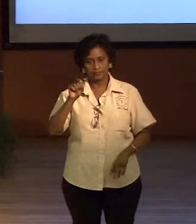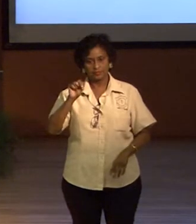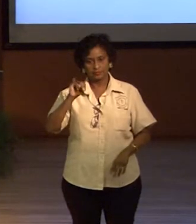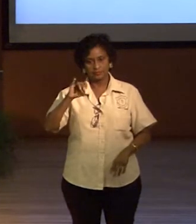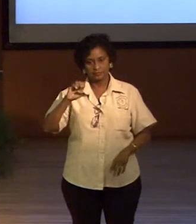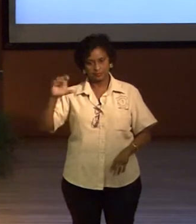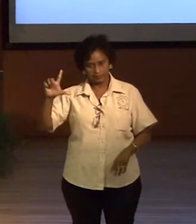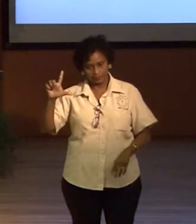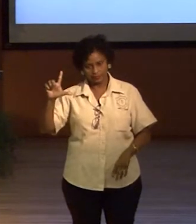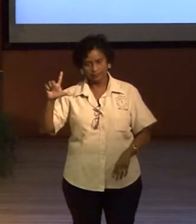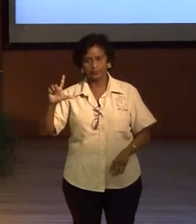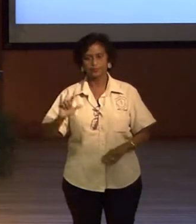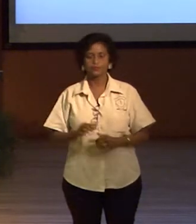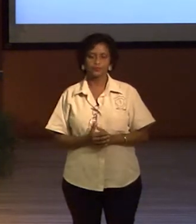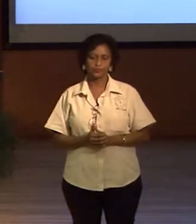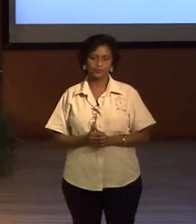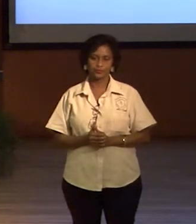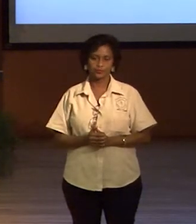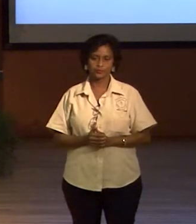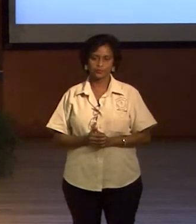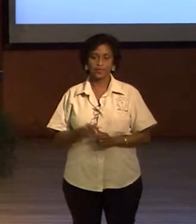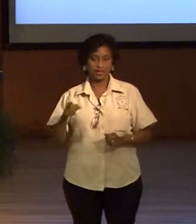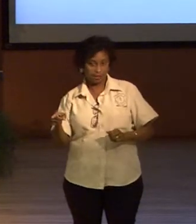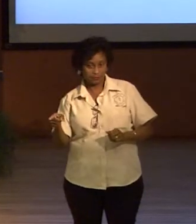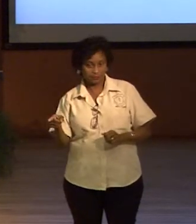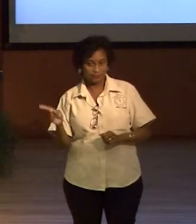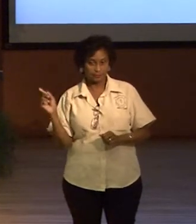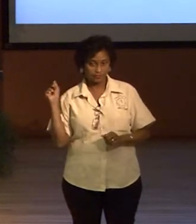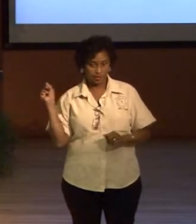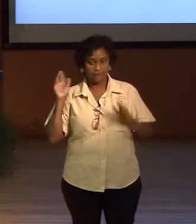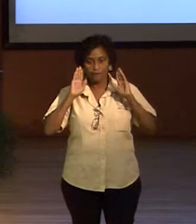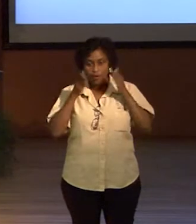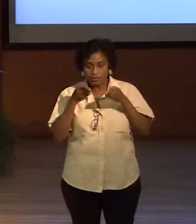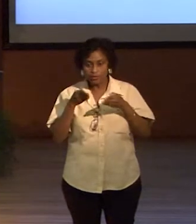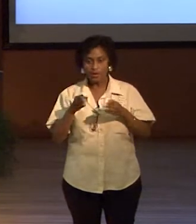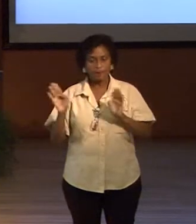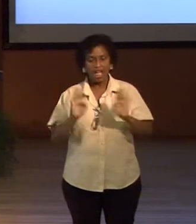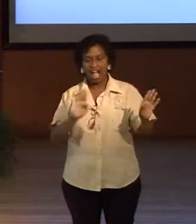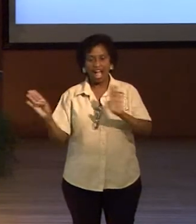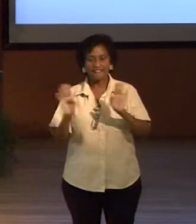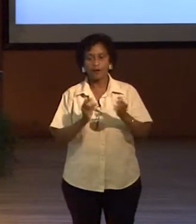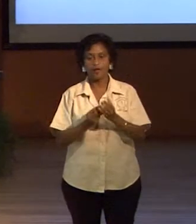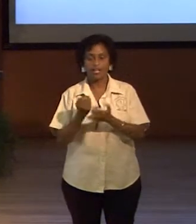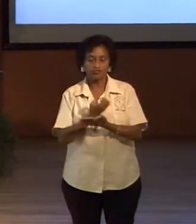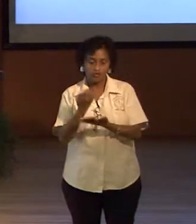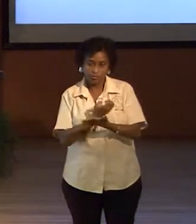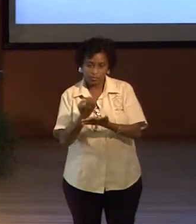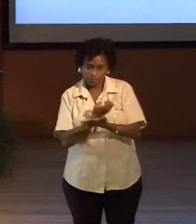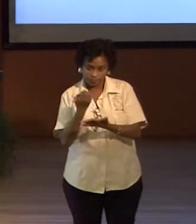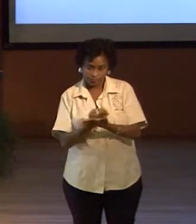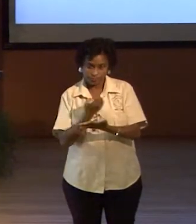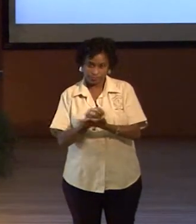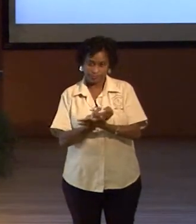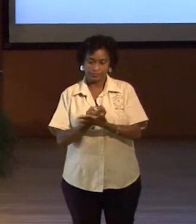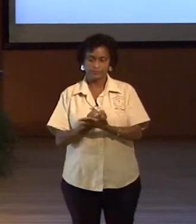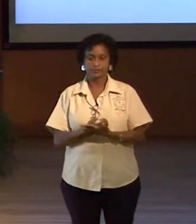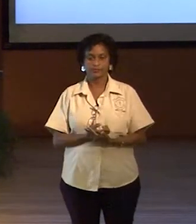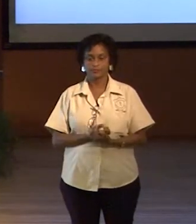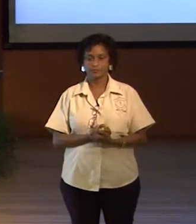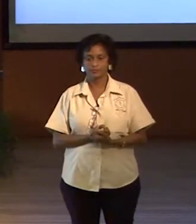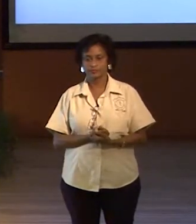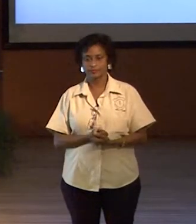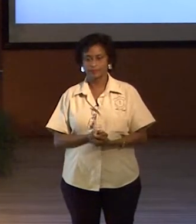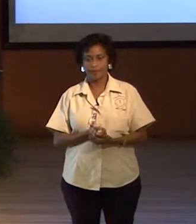an area of study called behavioral economics, and his landmark insight, which he received the